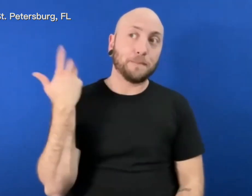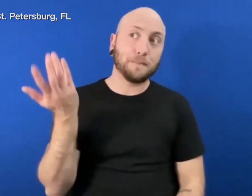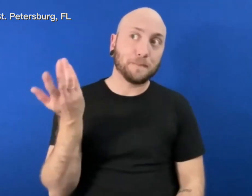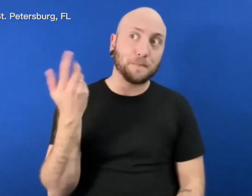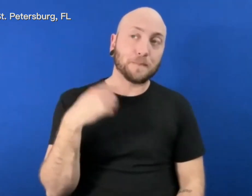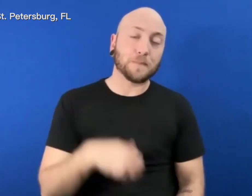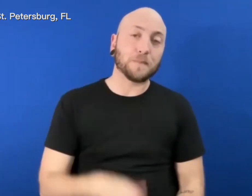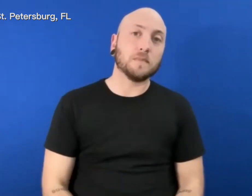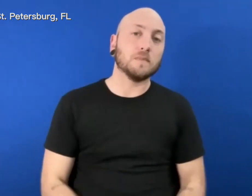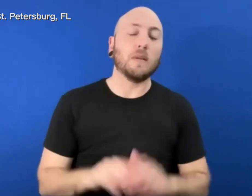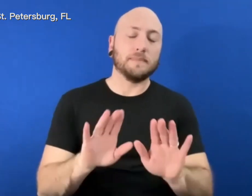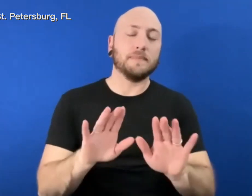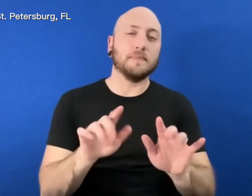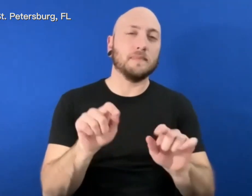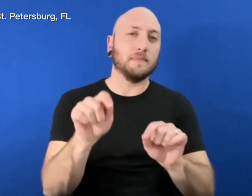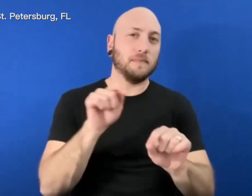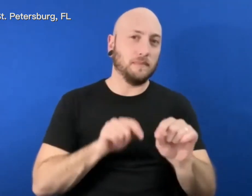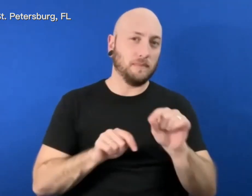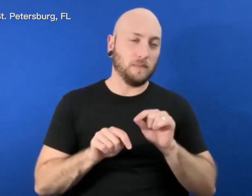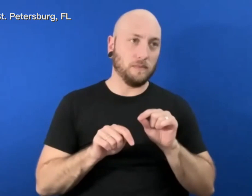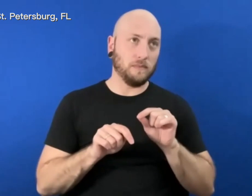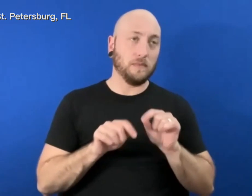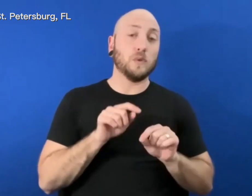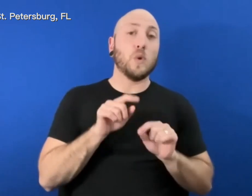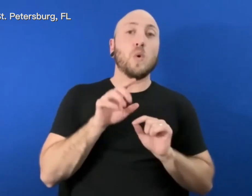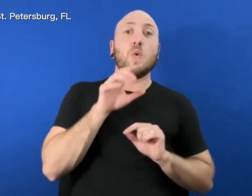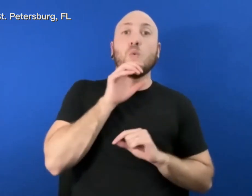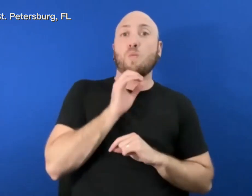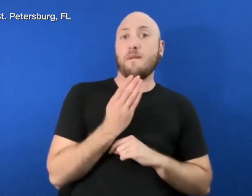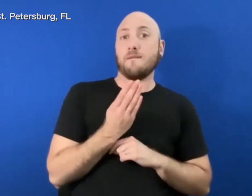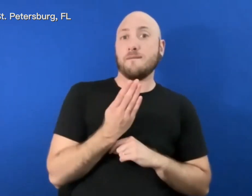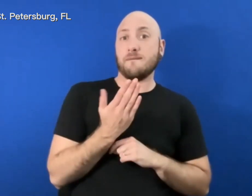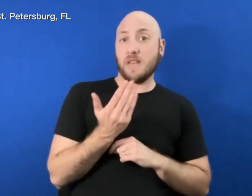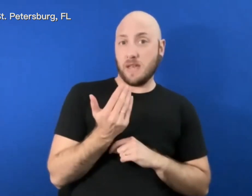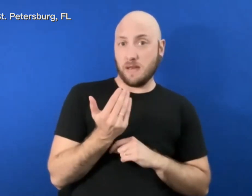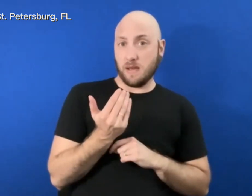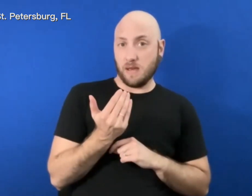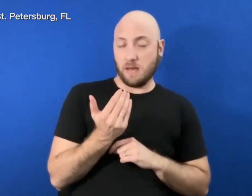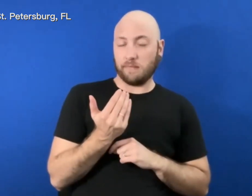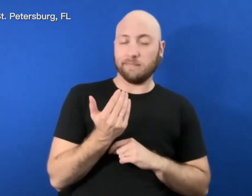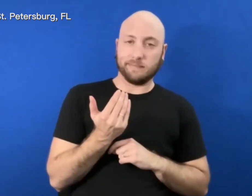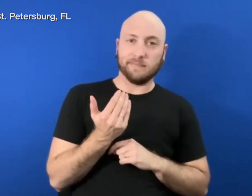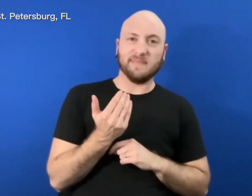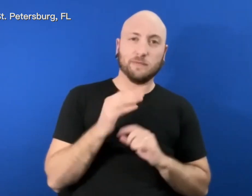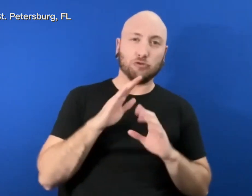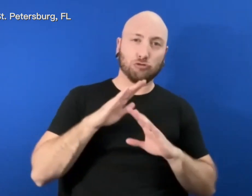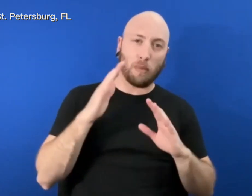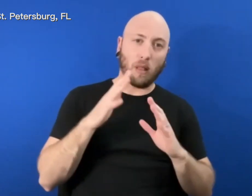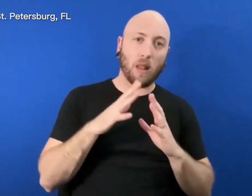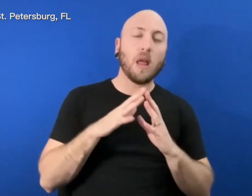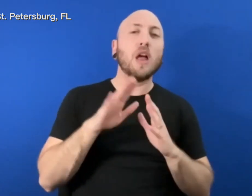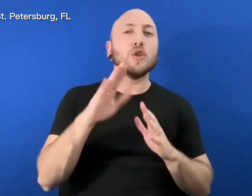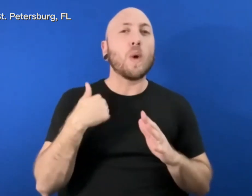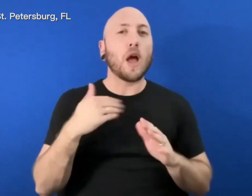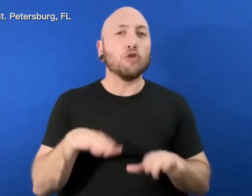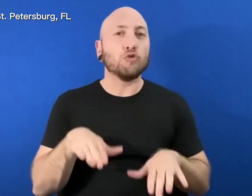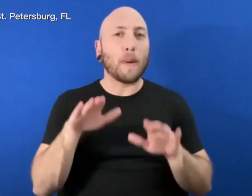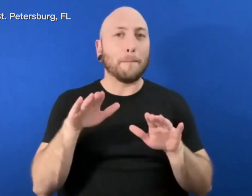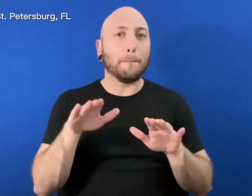well, I'll back up a little bit. When I was like 15, I'd gotten in trouble on the beach. You know, I grew up so when I